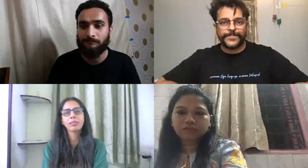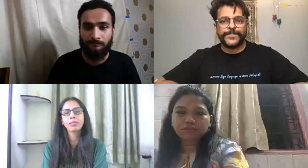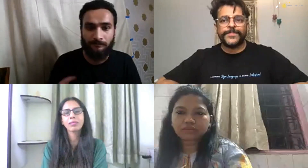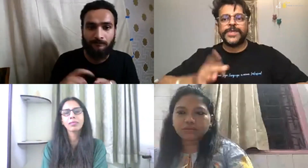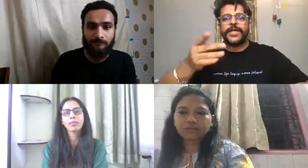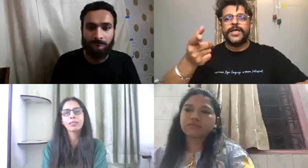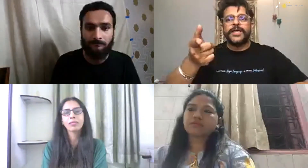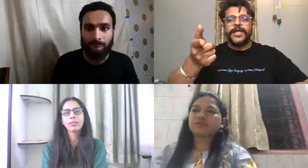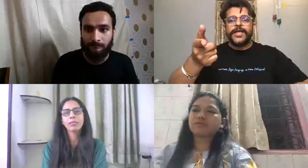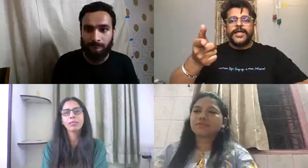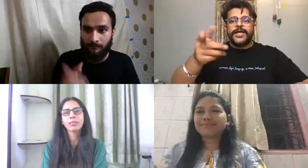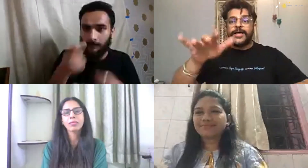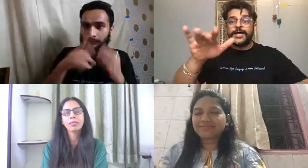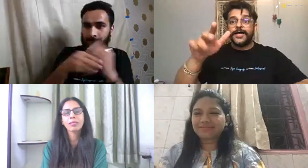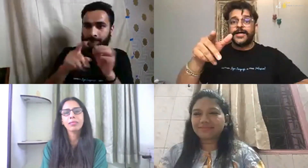Next.